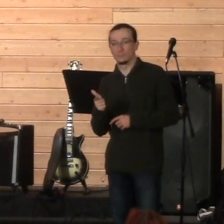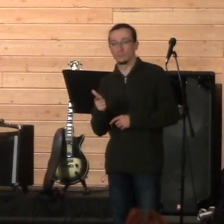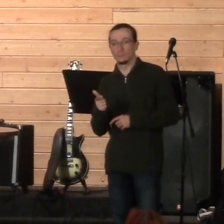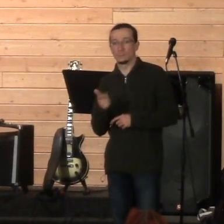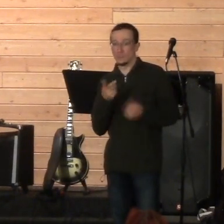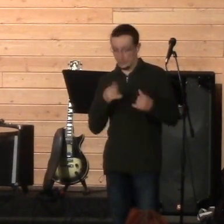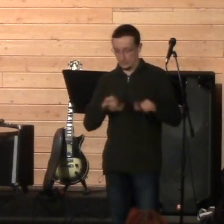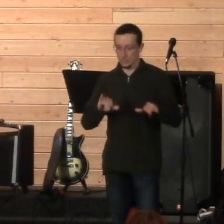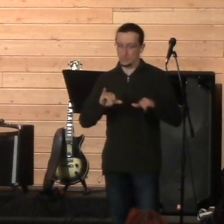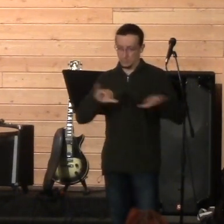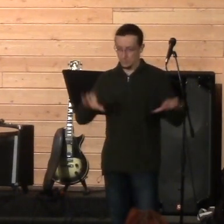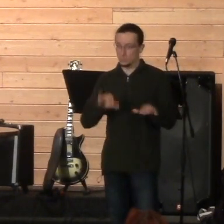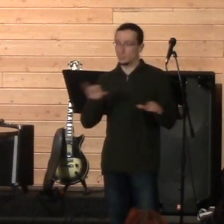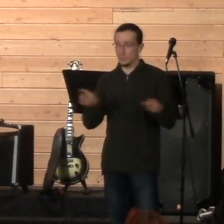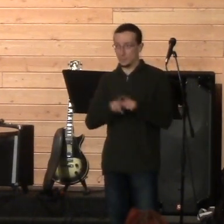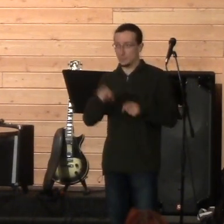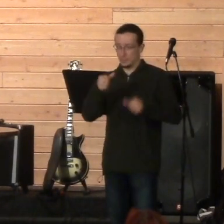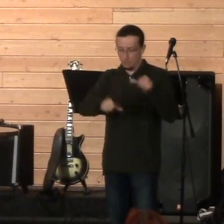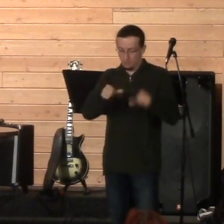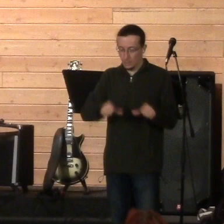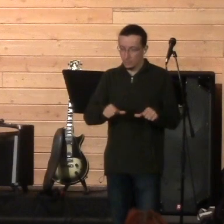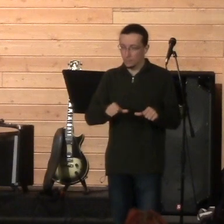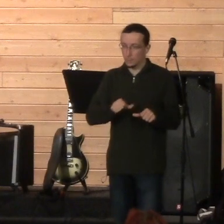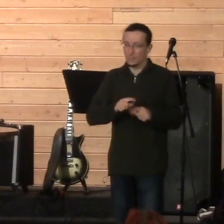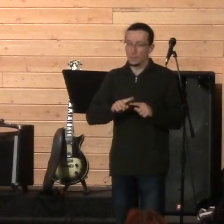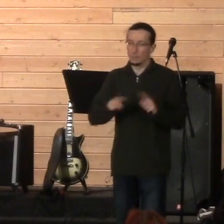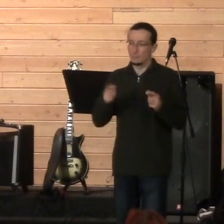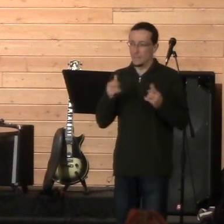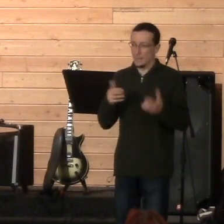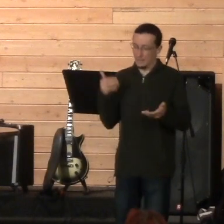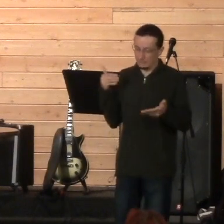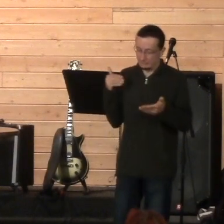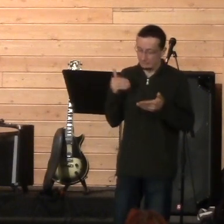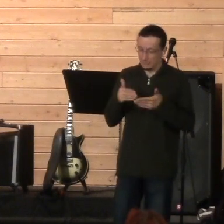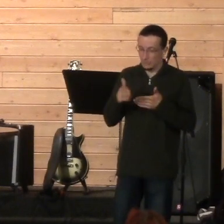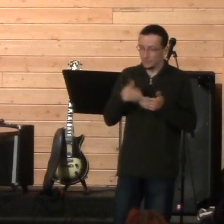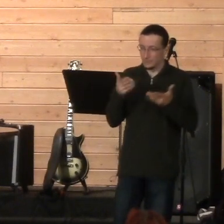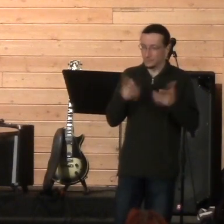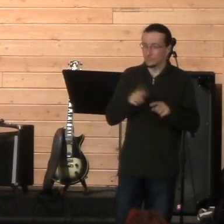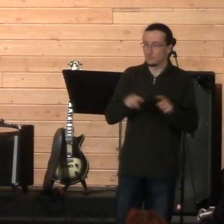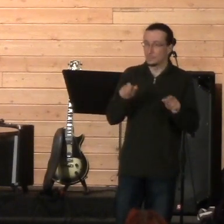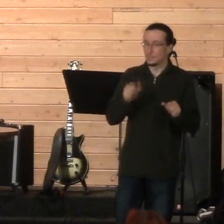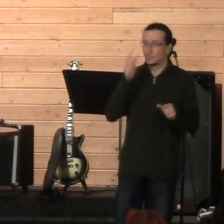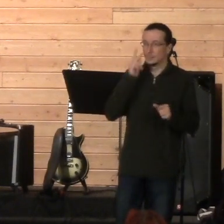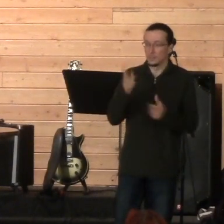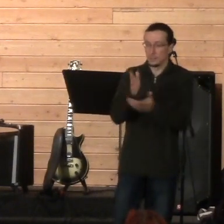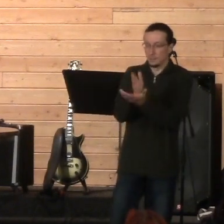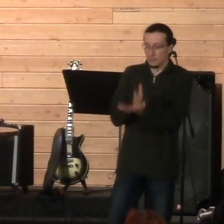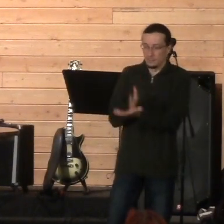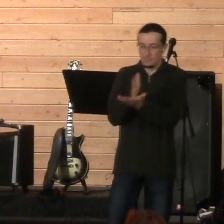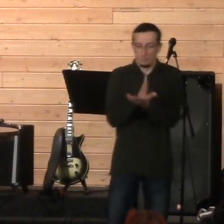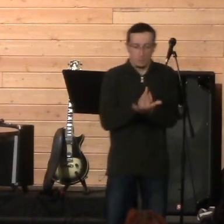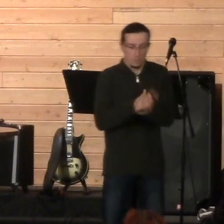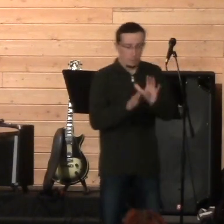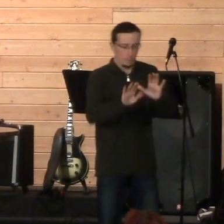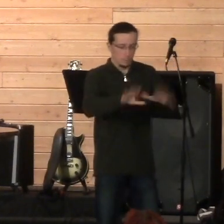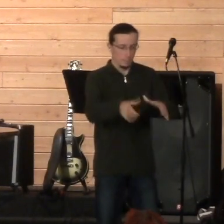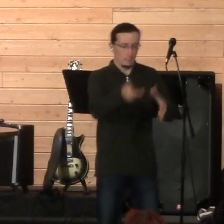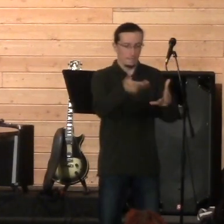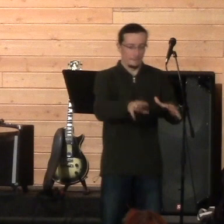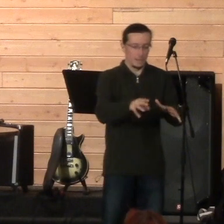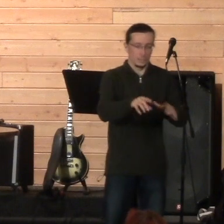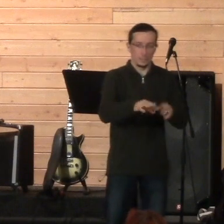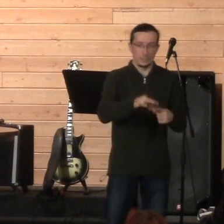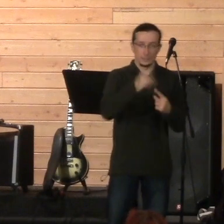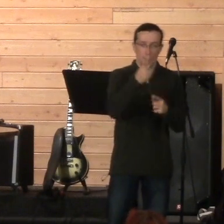She was still working on the puzzle, but it was almost done, right? But you could see sections that were all finished except for